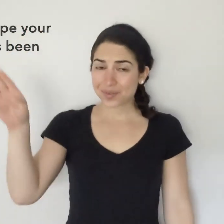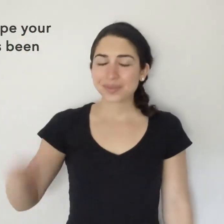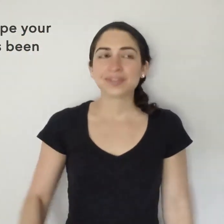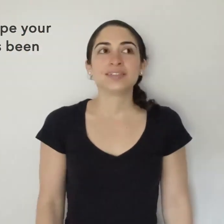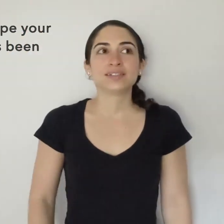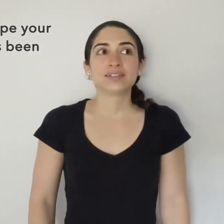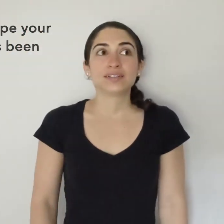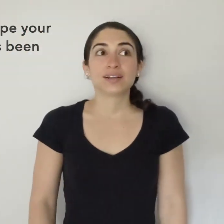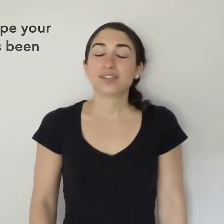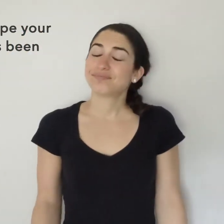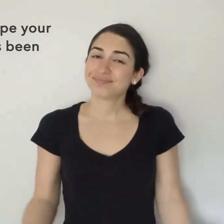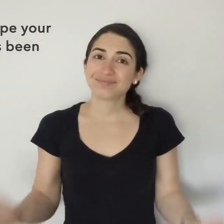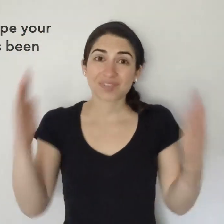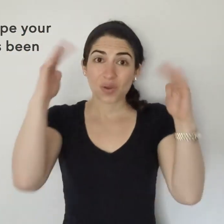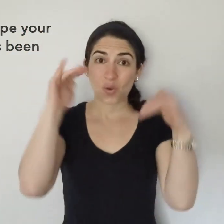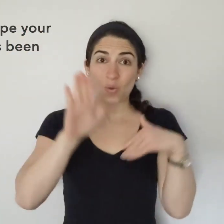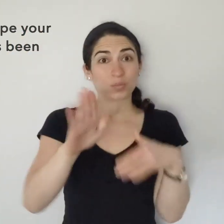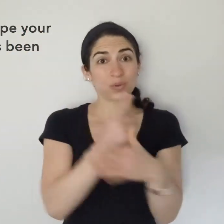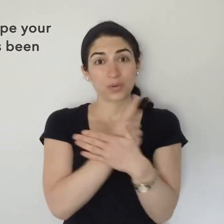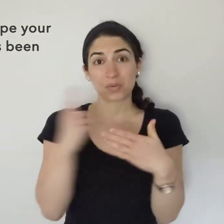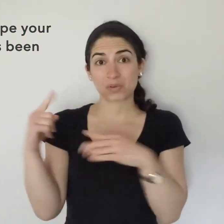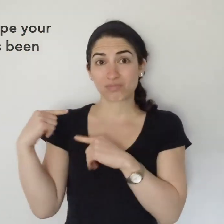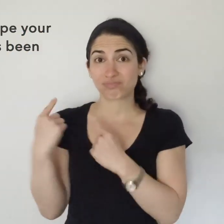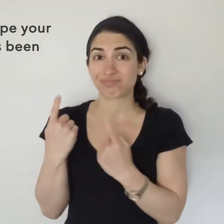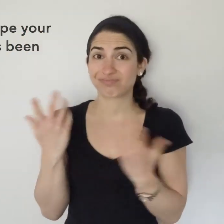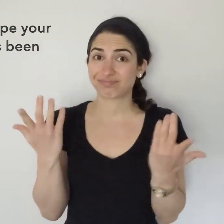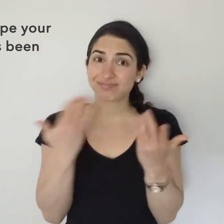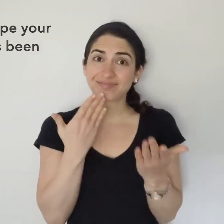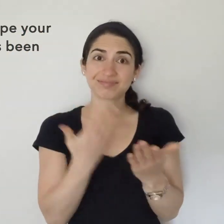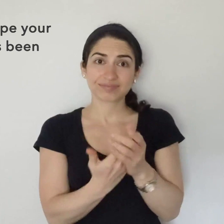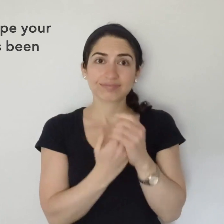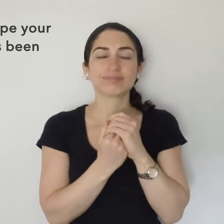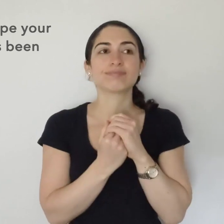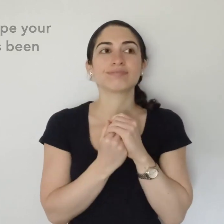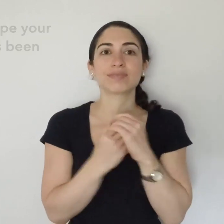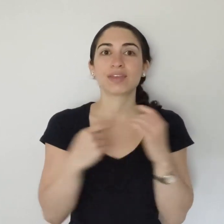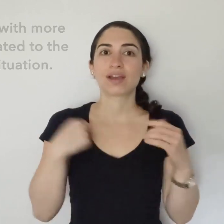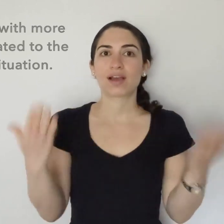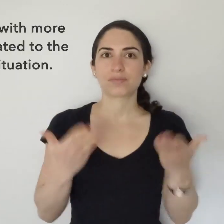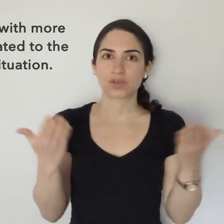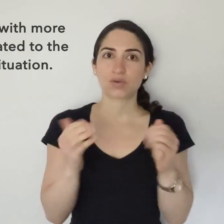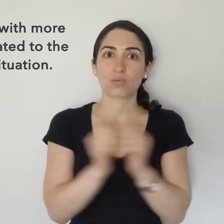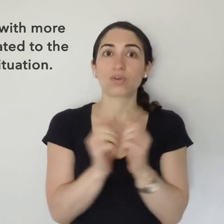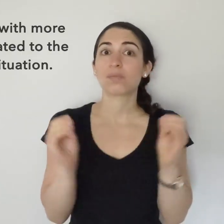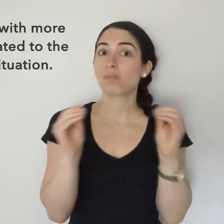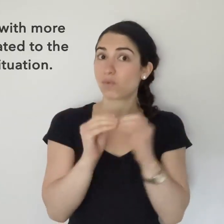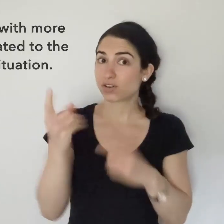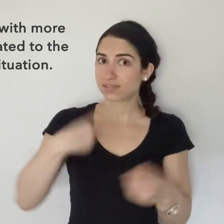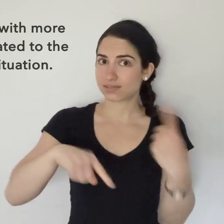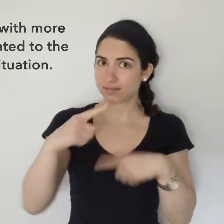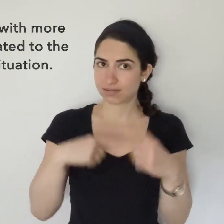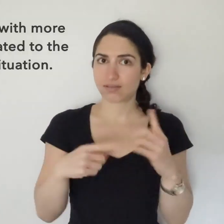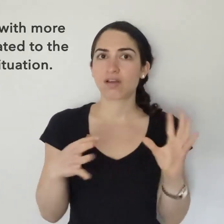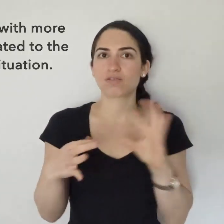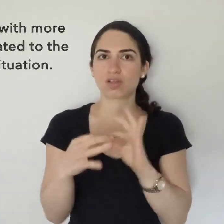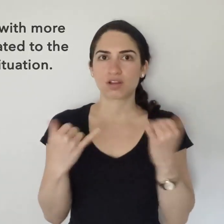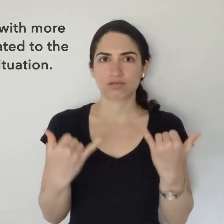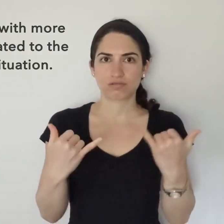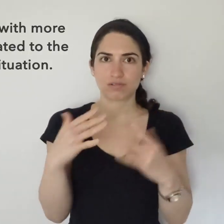Hello. I hope that your week has been good. I'm here with more signs related